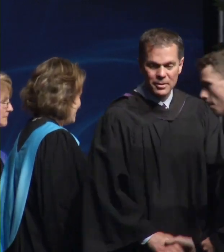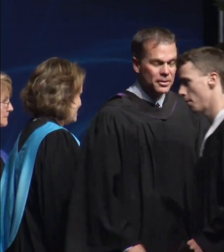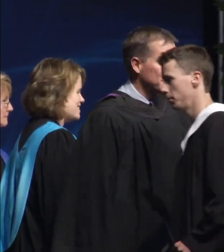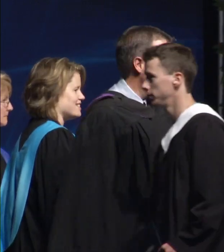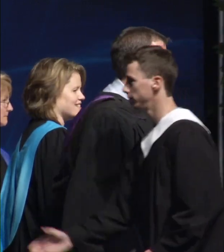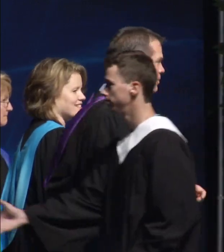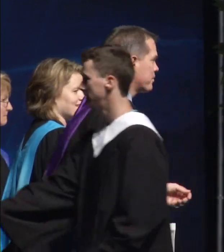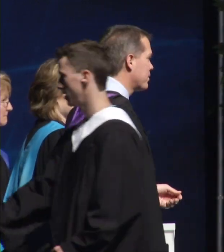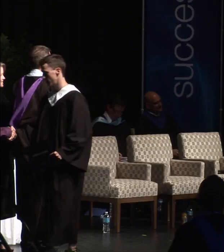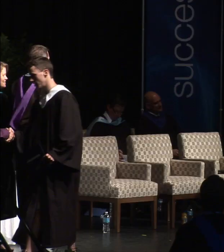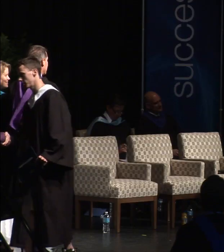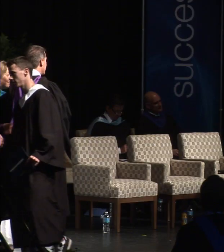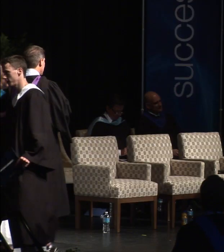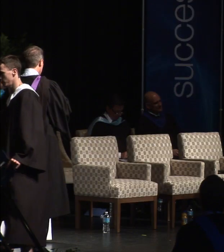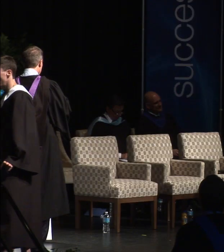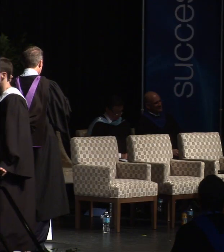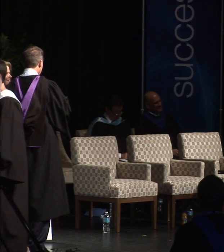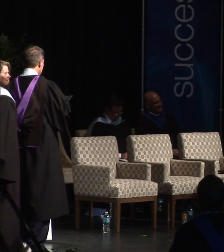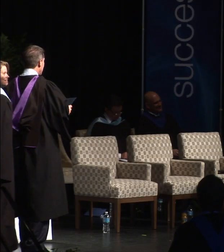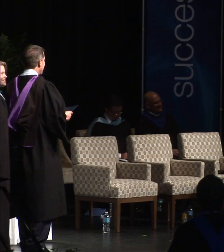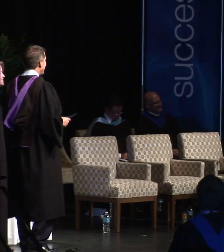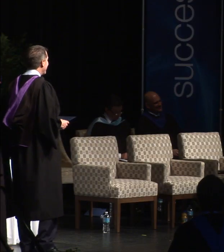Heidi McIsaac.